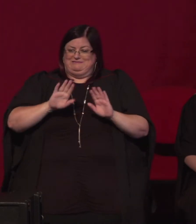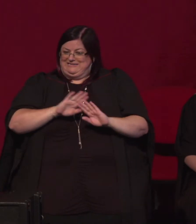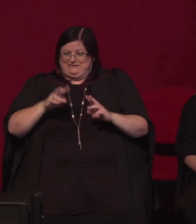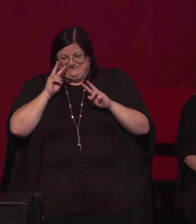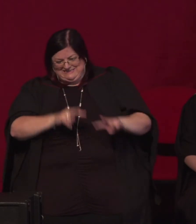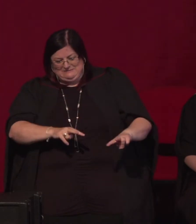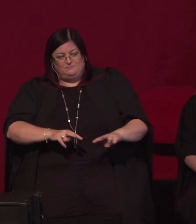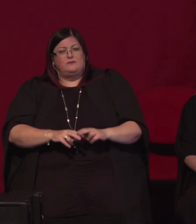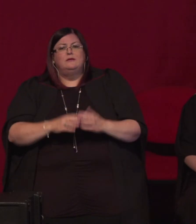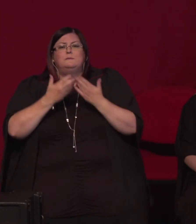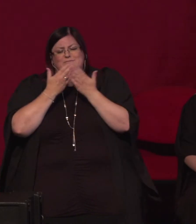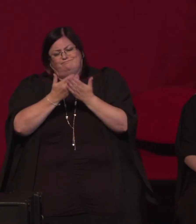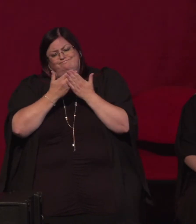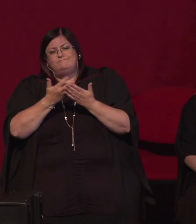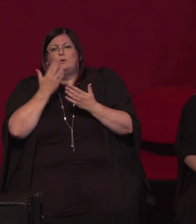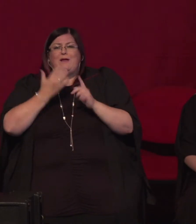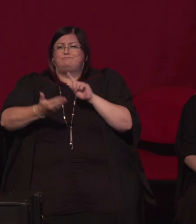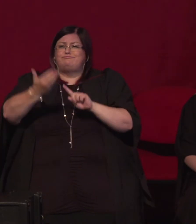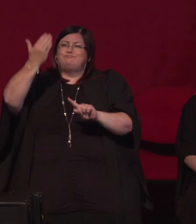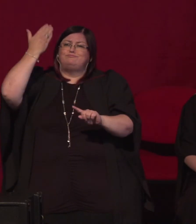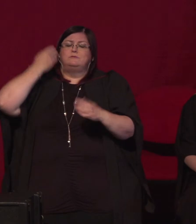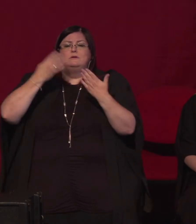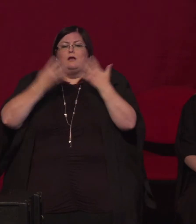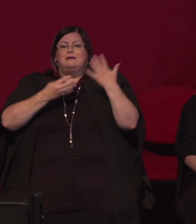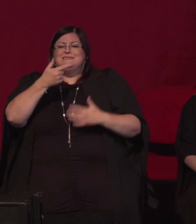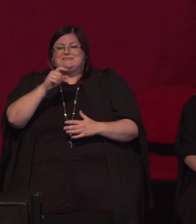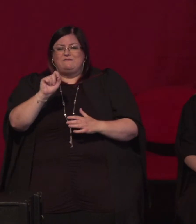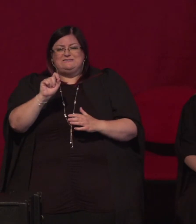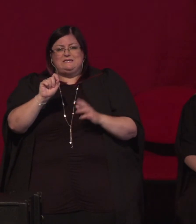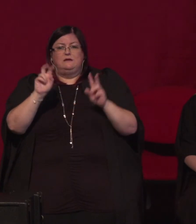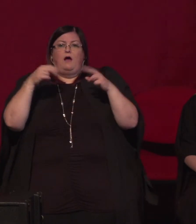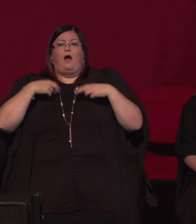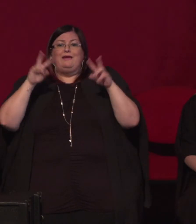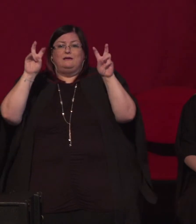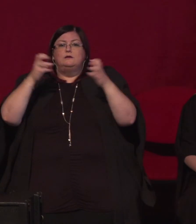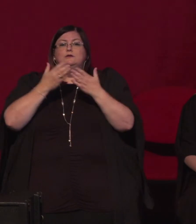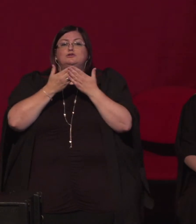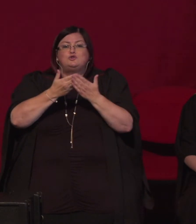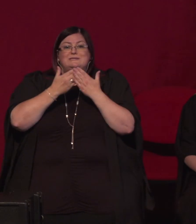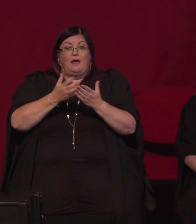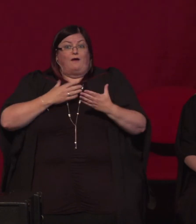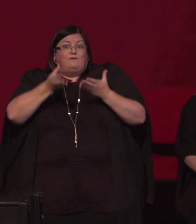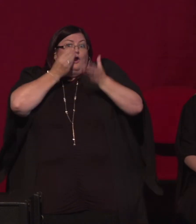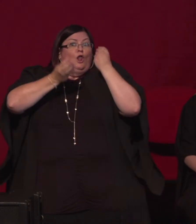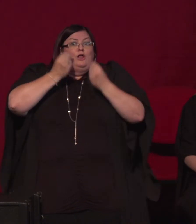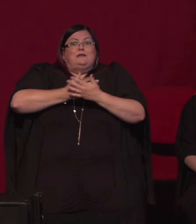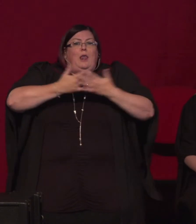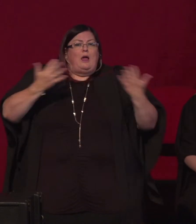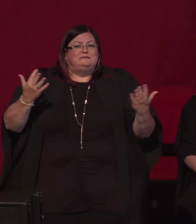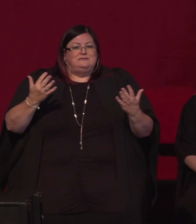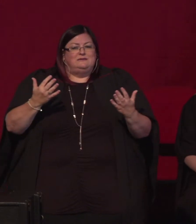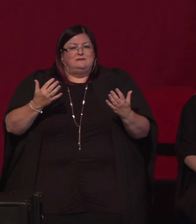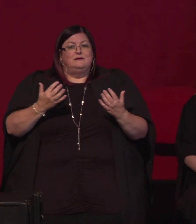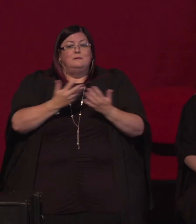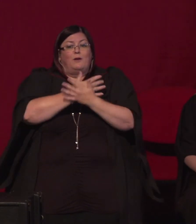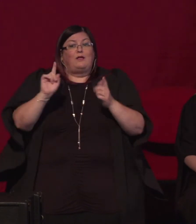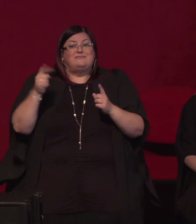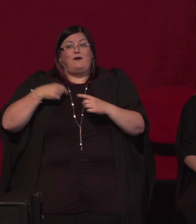I studied here back in the 1970s, but study is quite a generous term. I learned a huge amount, but most of it wasn't part of the